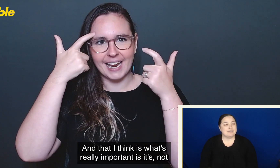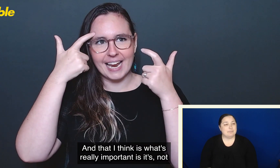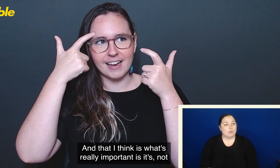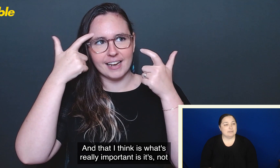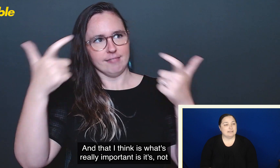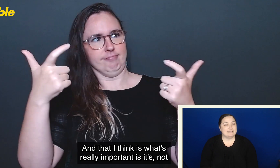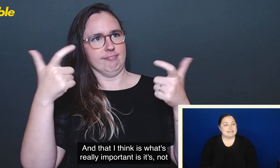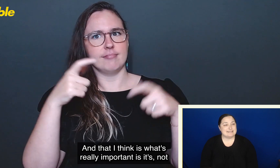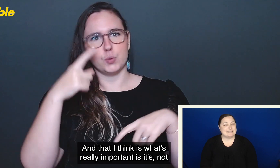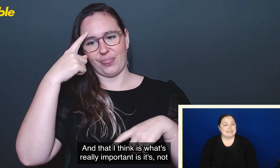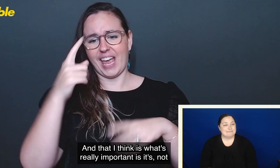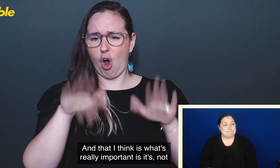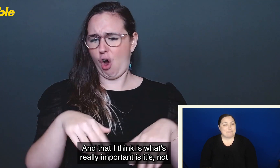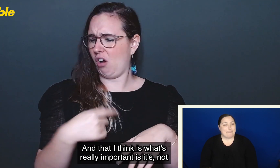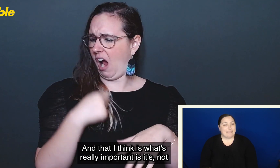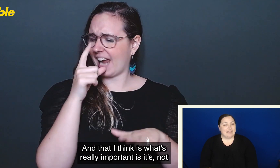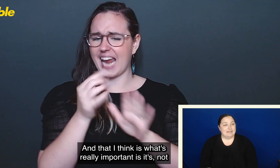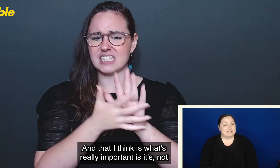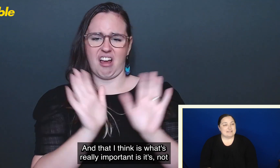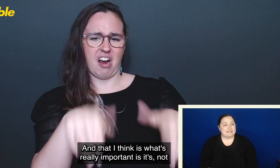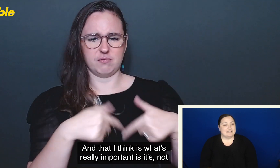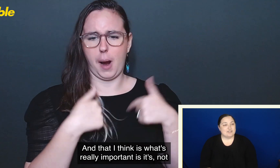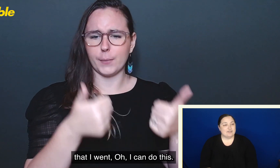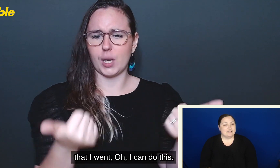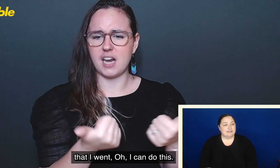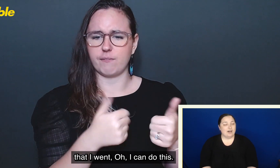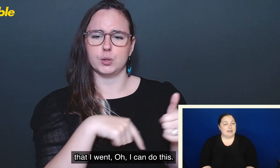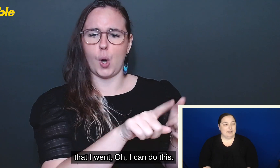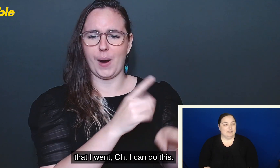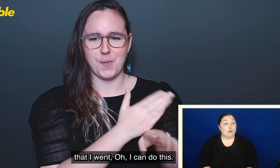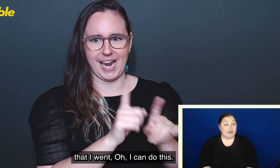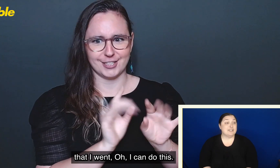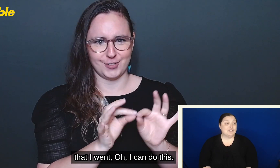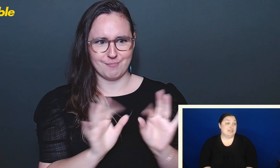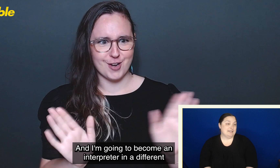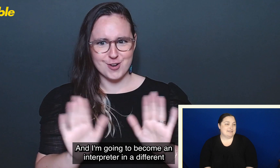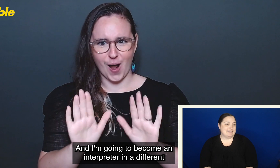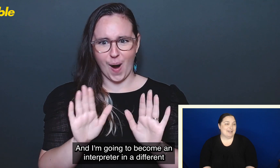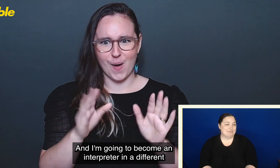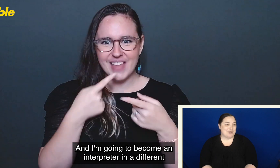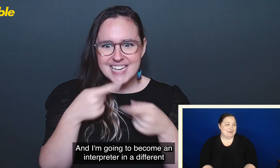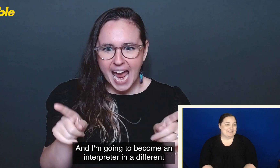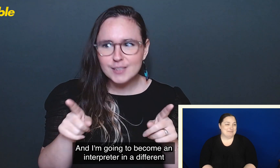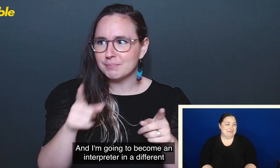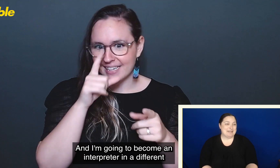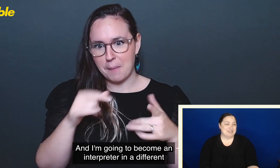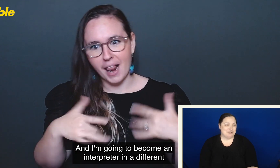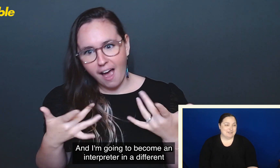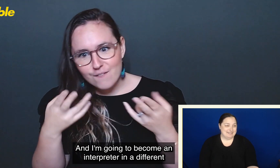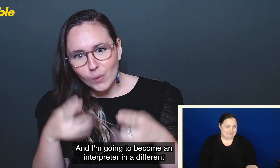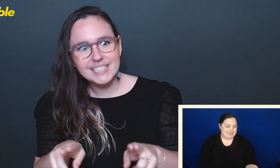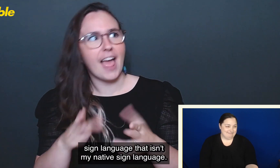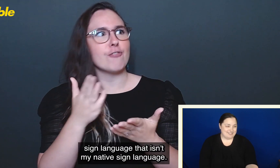think, is what's really important. Is it's not that I went, oh, I can do this and I'm going to